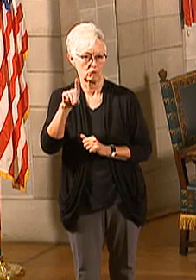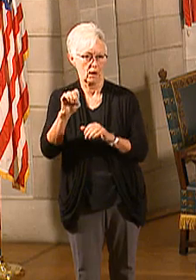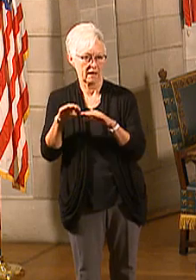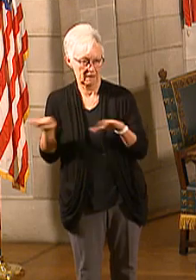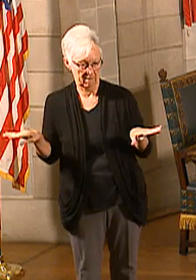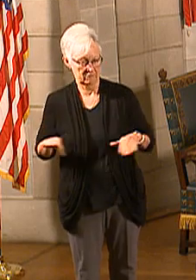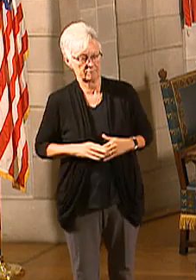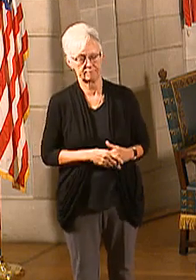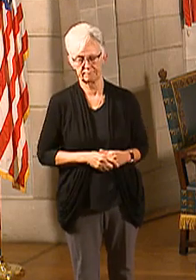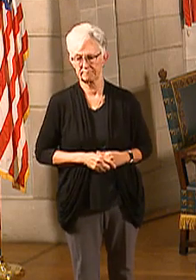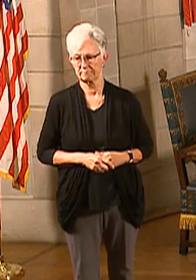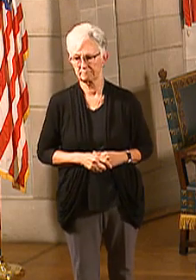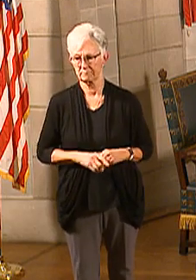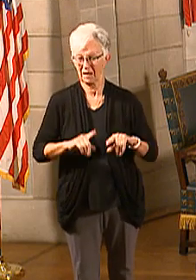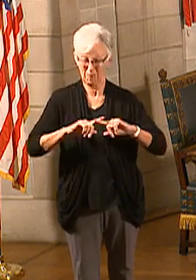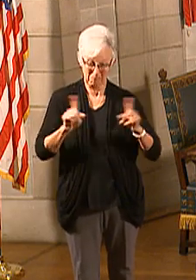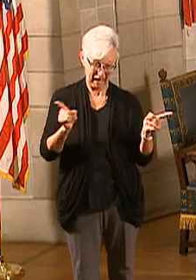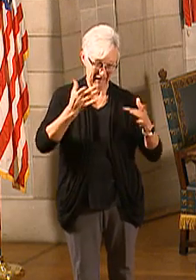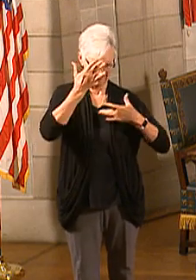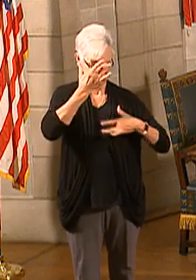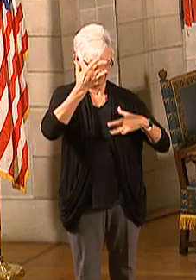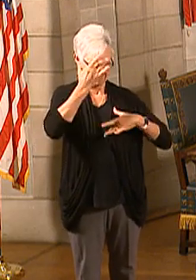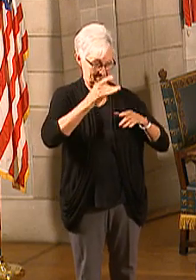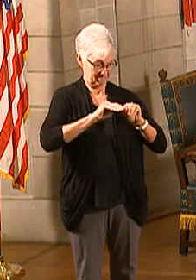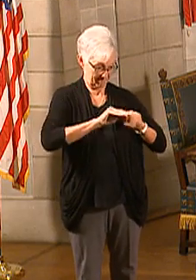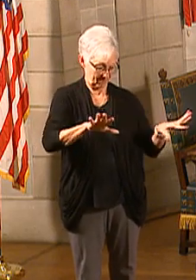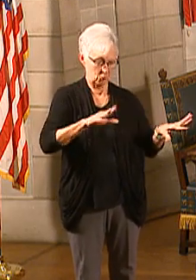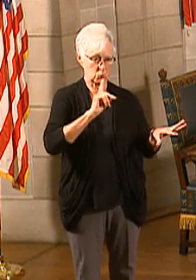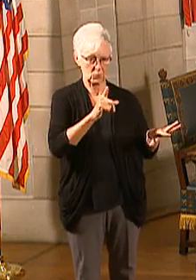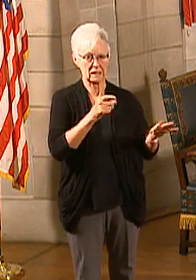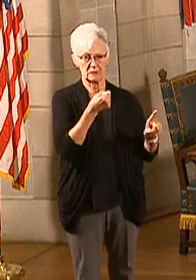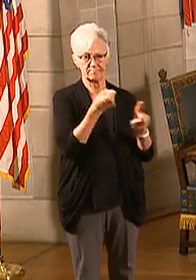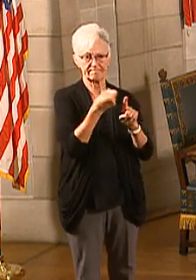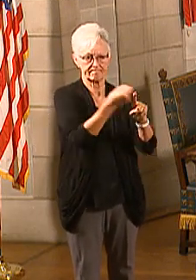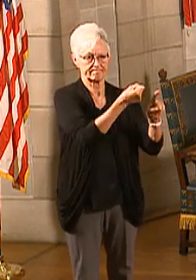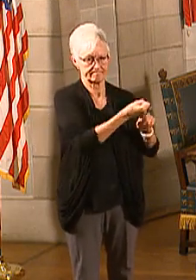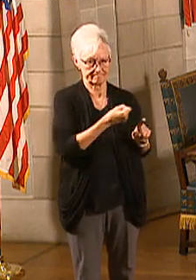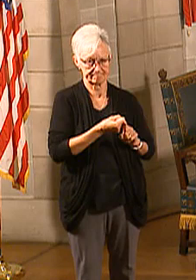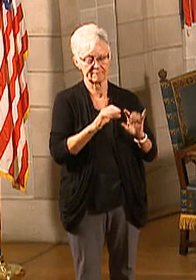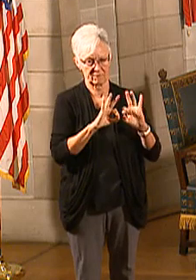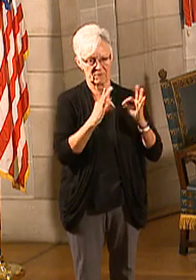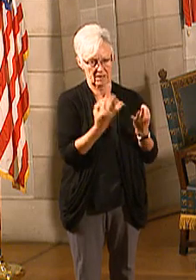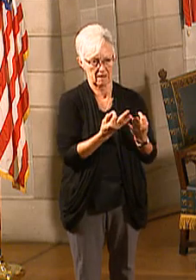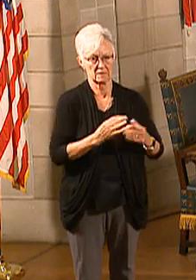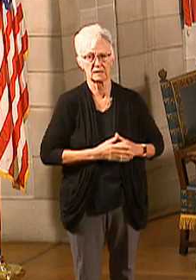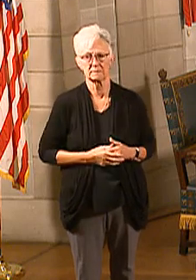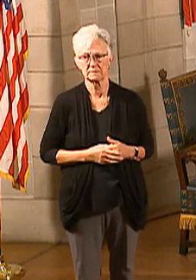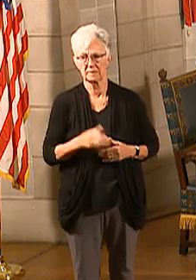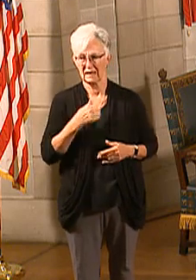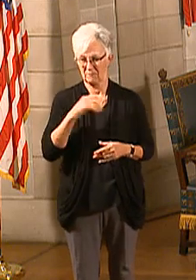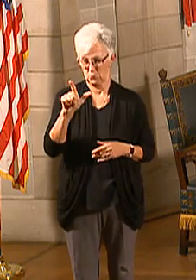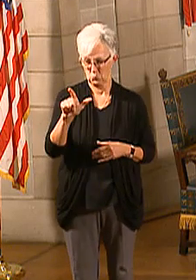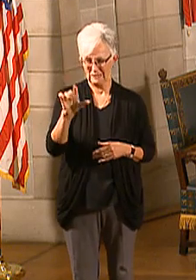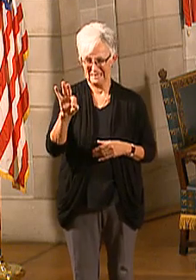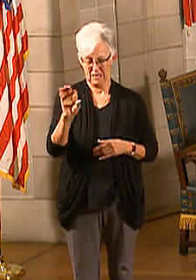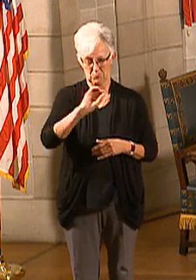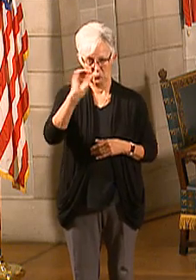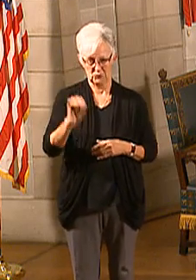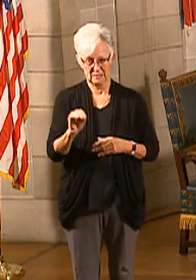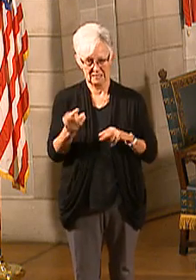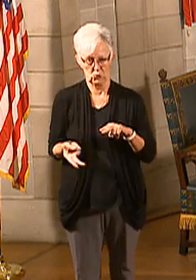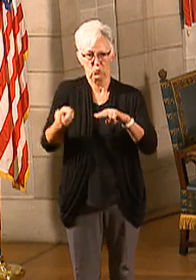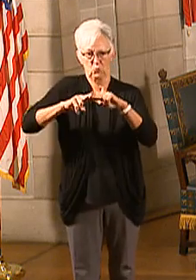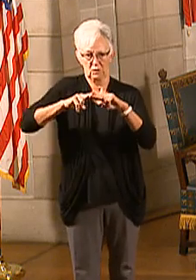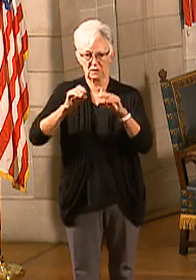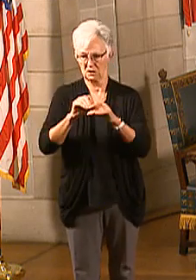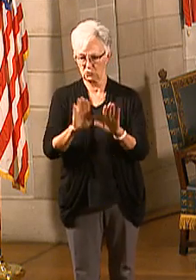We saw that we had 29% increase in child welfare cases here in the state of